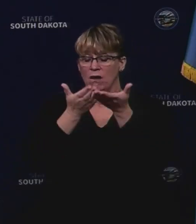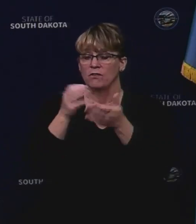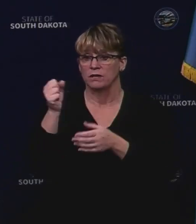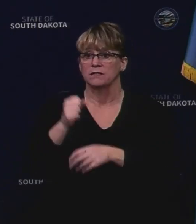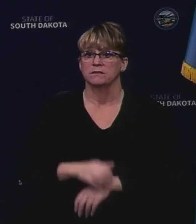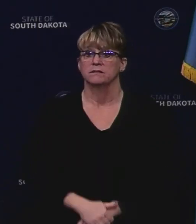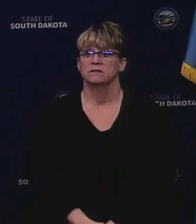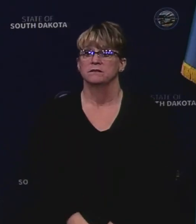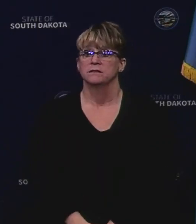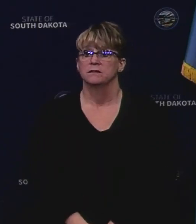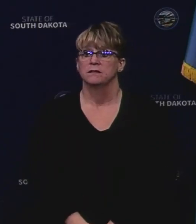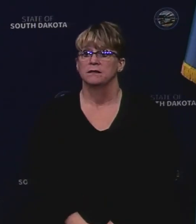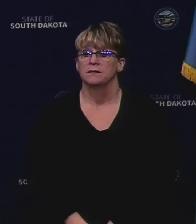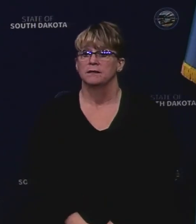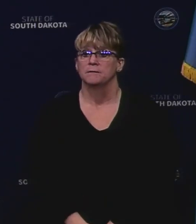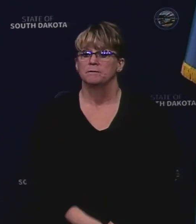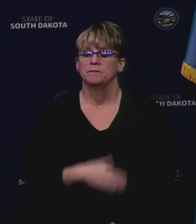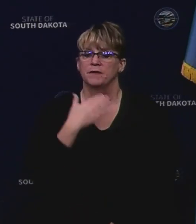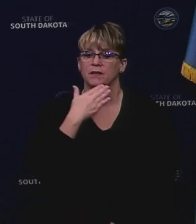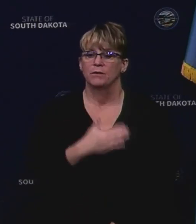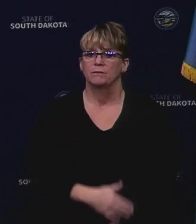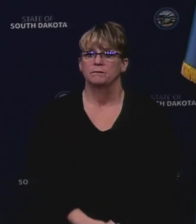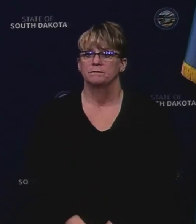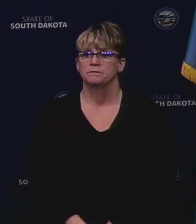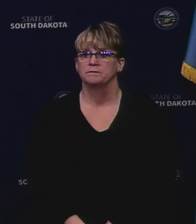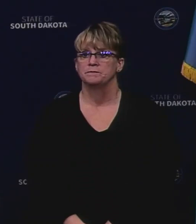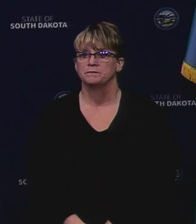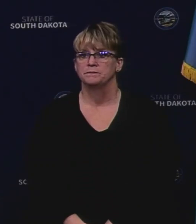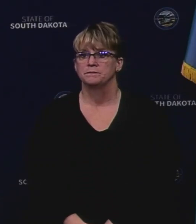certainly. Thank you. You bet.